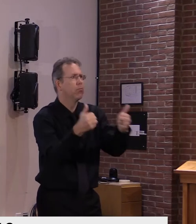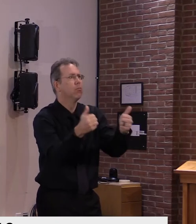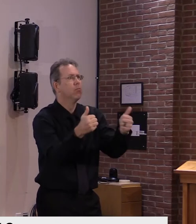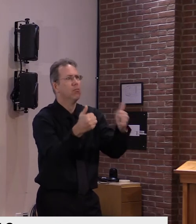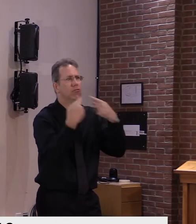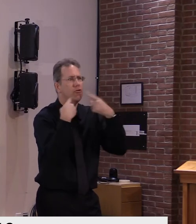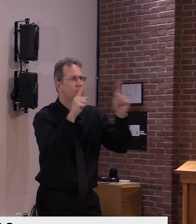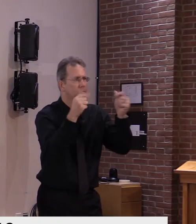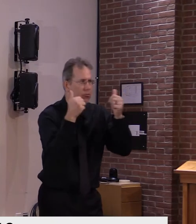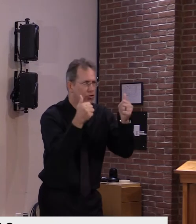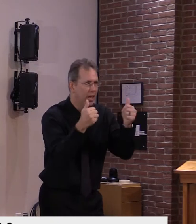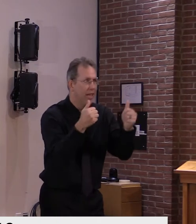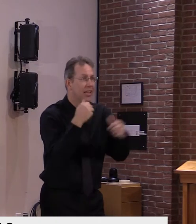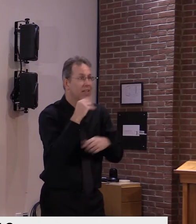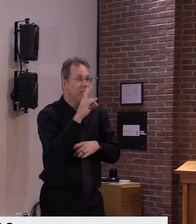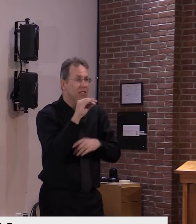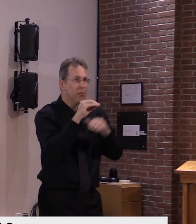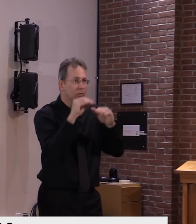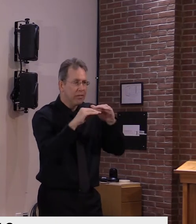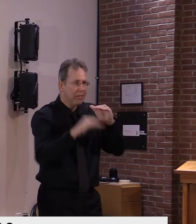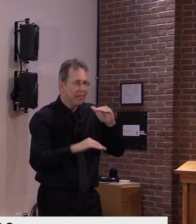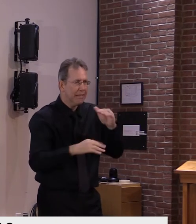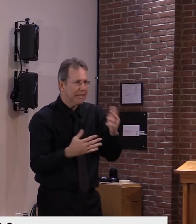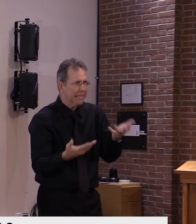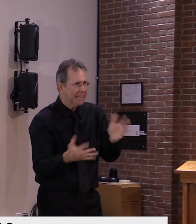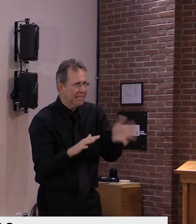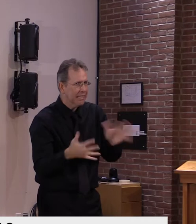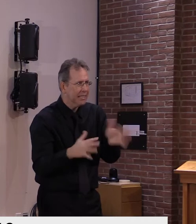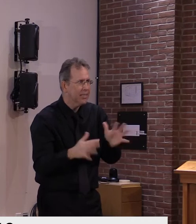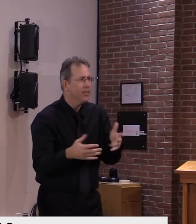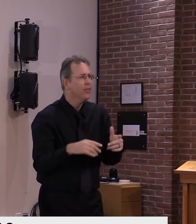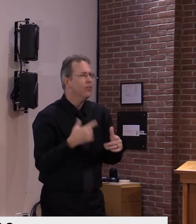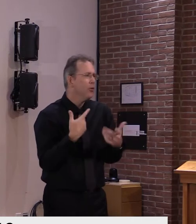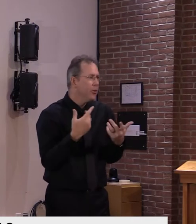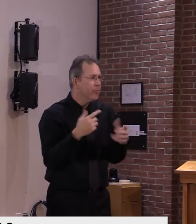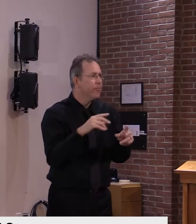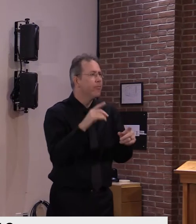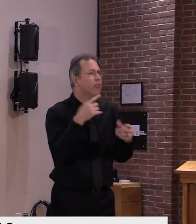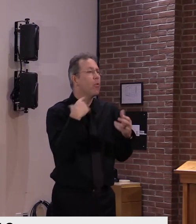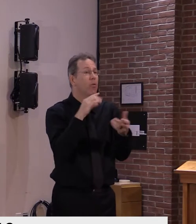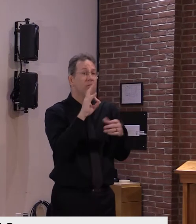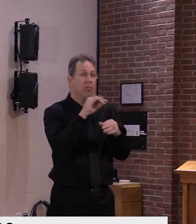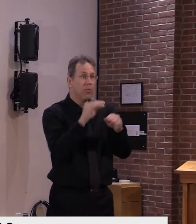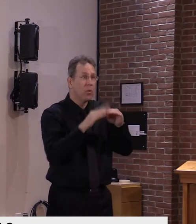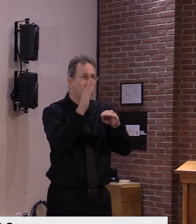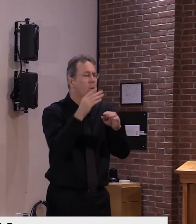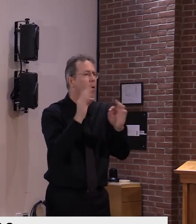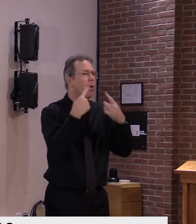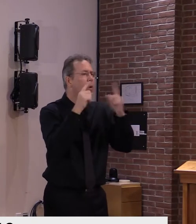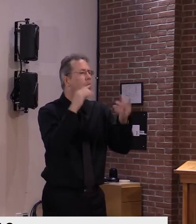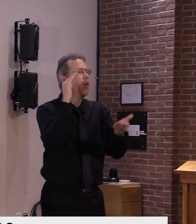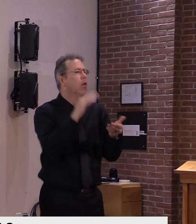this herd immunity of sorts. So, Dr. Levine, can you add to that?